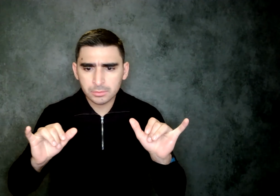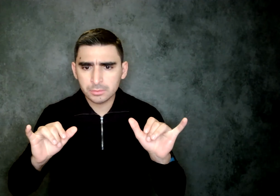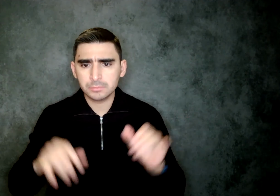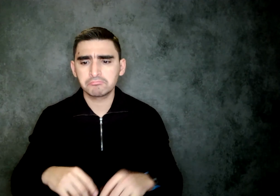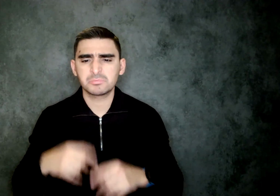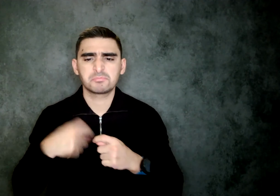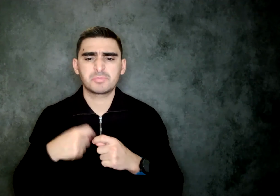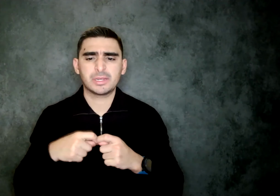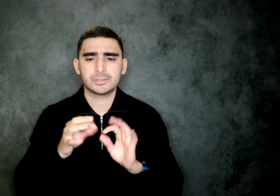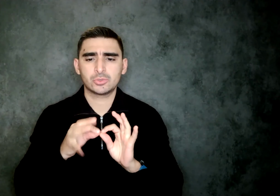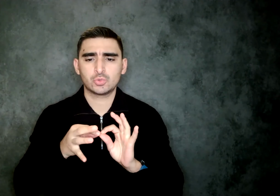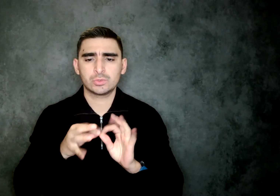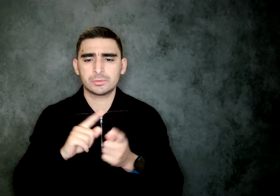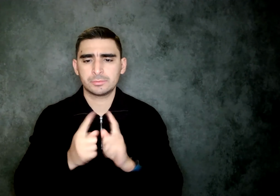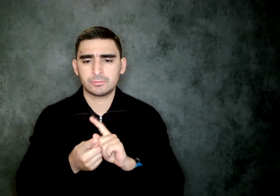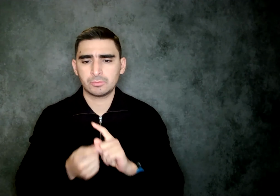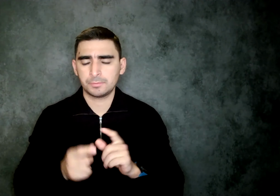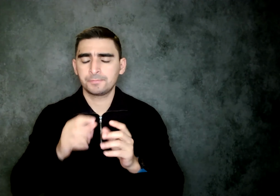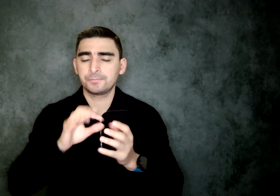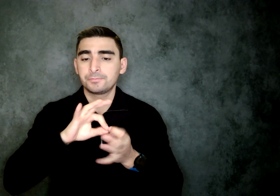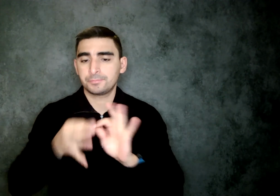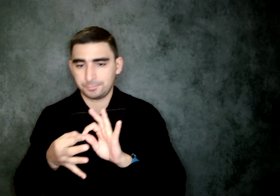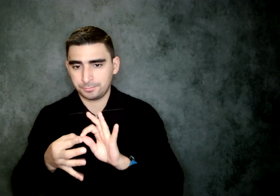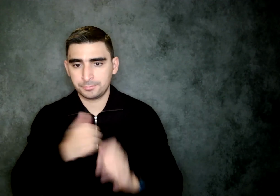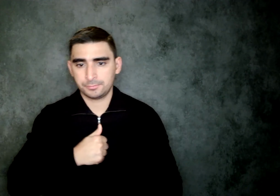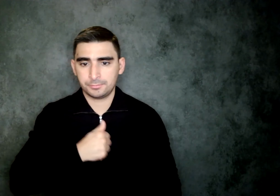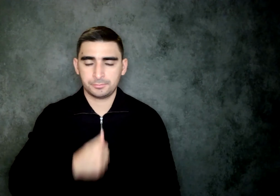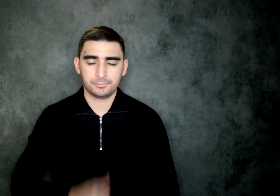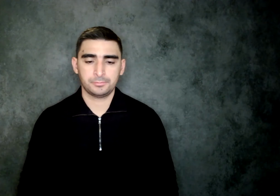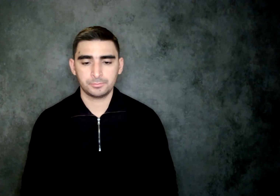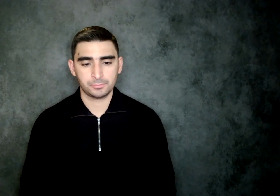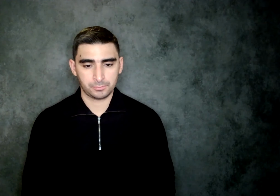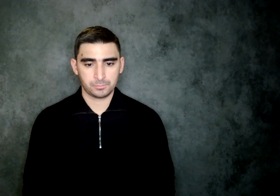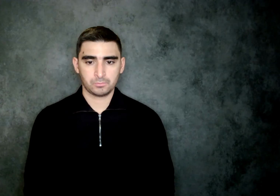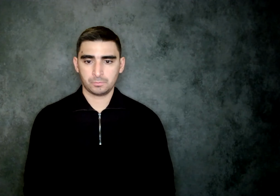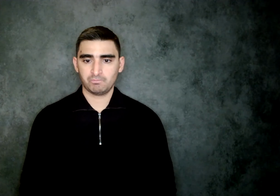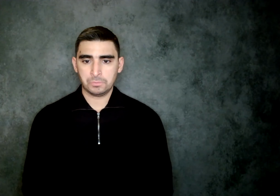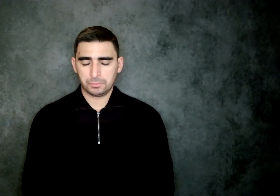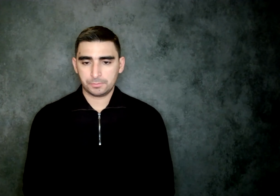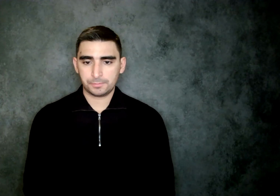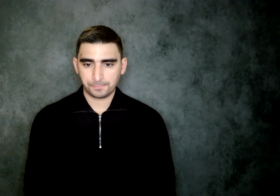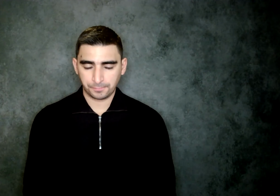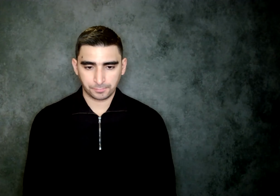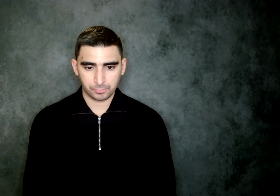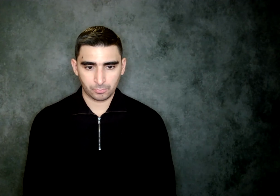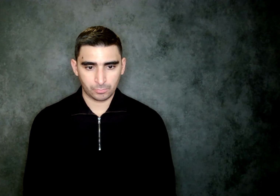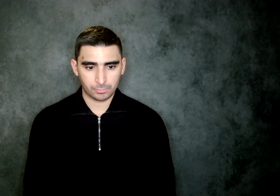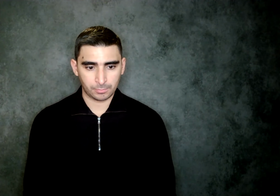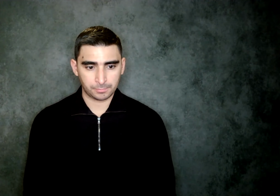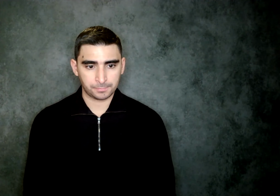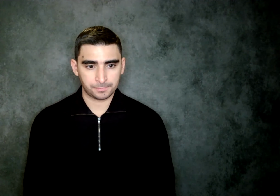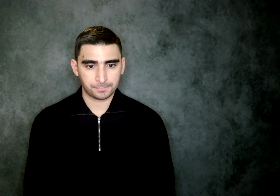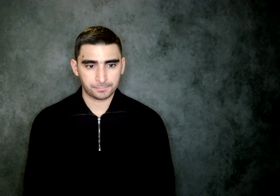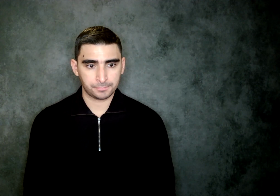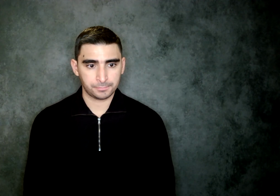llamarles la atención pues al comentario que hizo Carmen, que viene en el chat. Si todos ya la han visto, levanten a medida Oh my God.